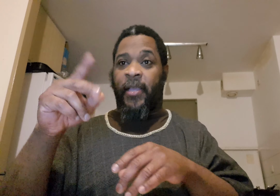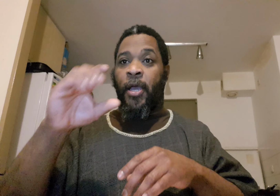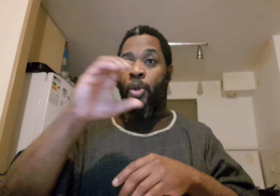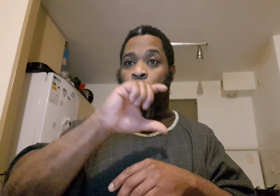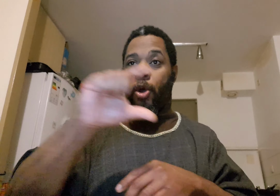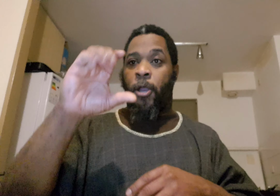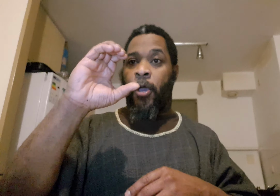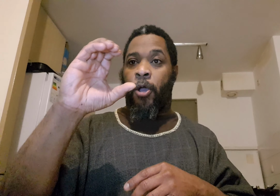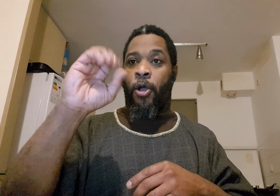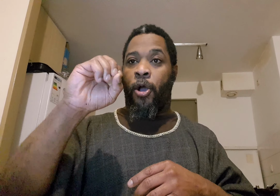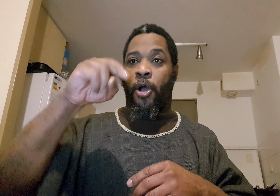the word